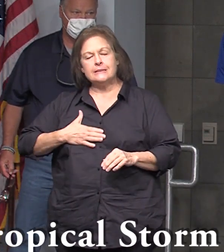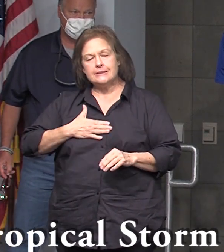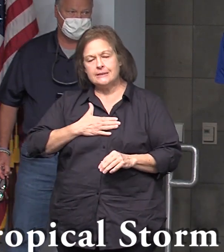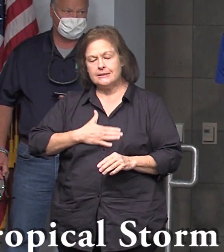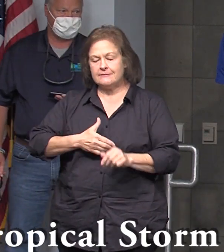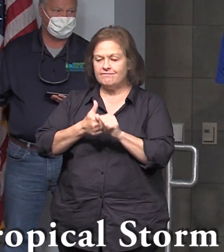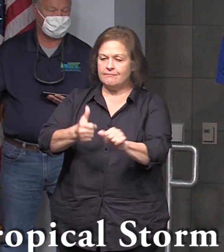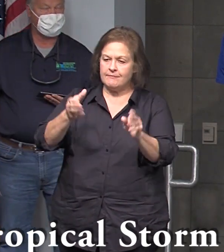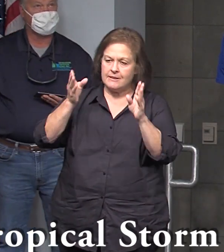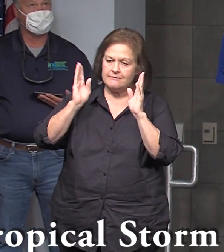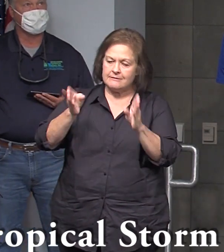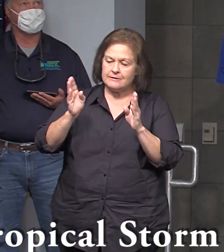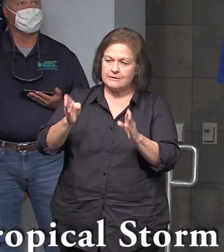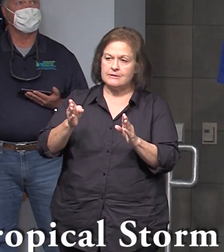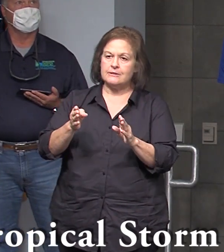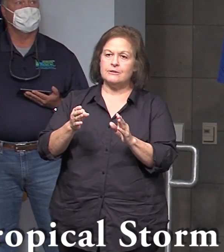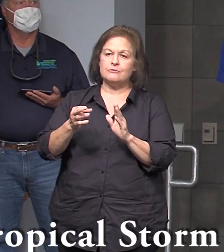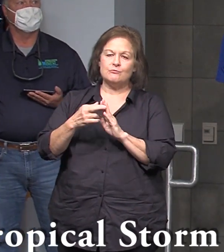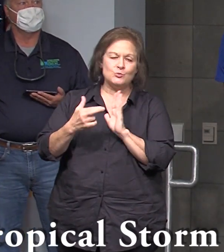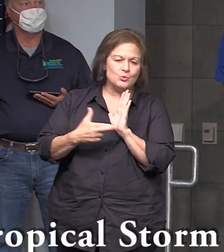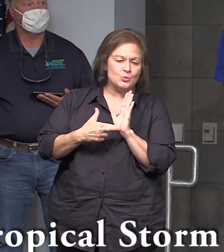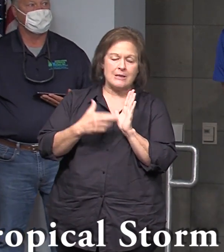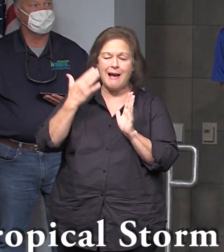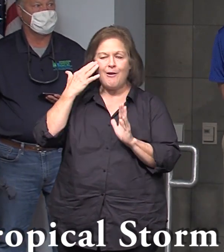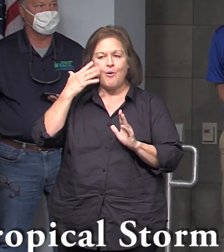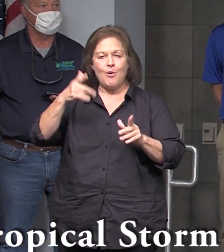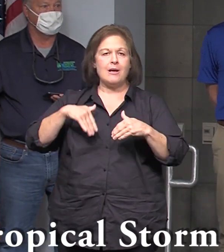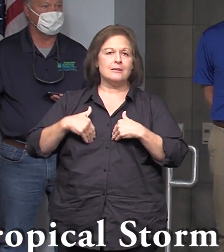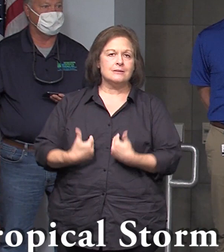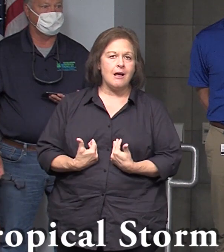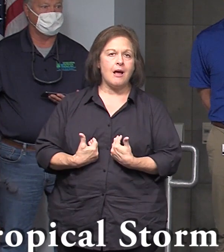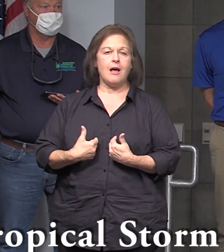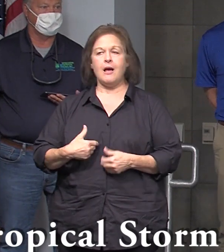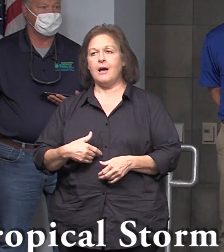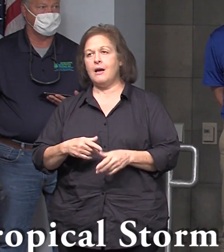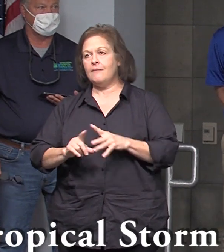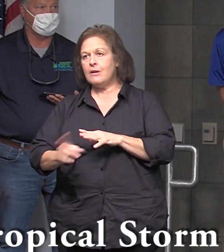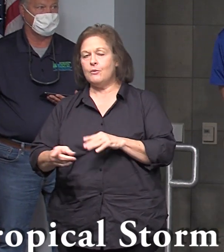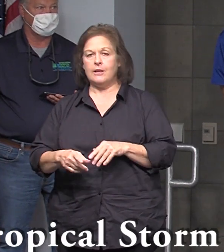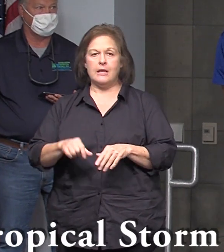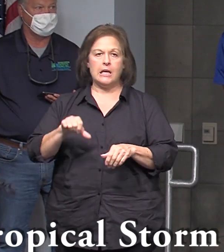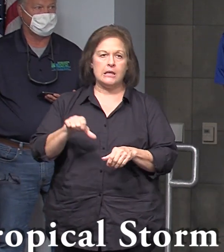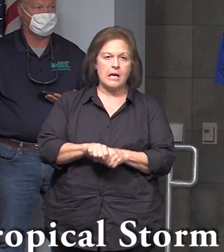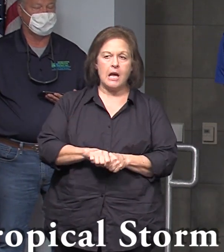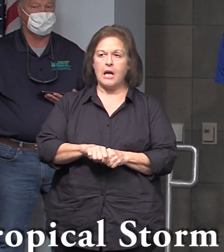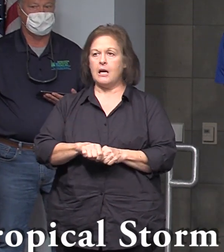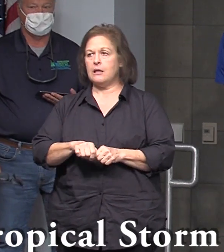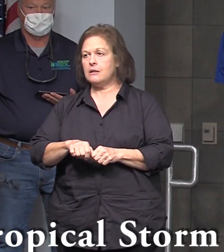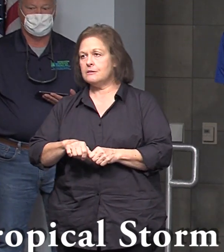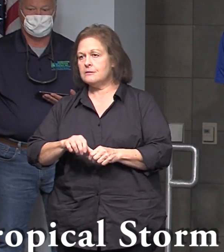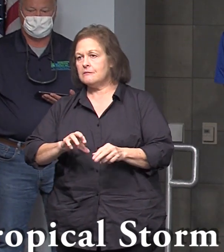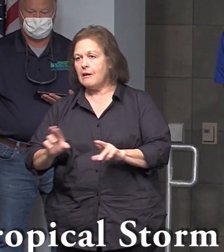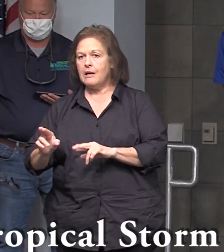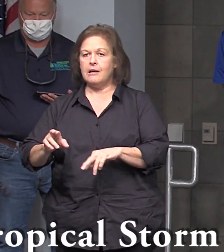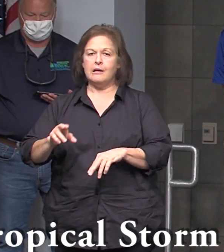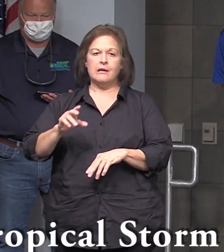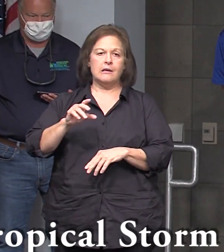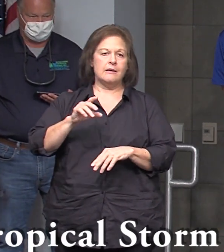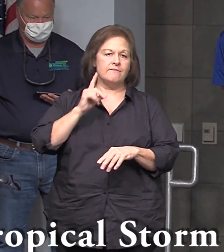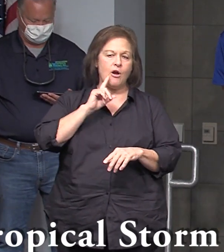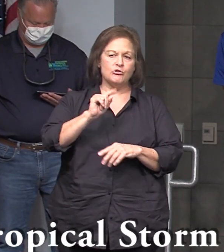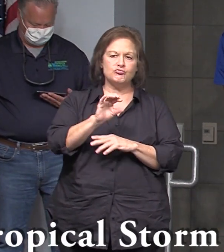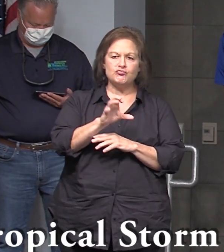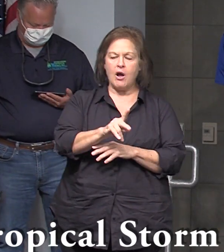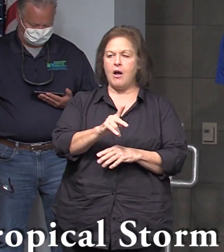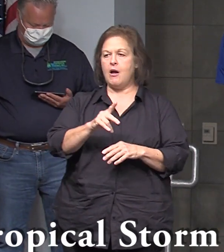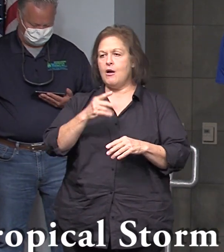warnings. I know that you're tired of evacuating, you're tired of going by gas, you're tired of going by fuel for your truck or your car,